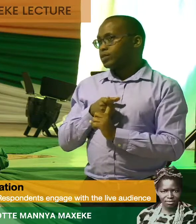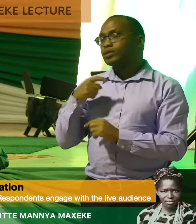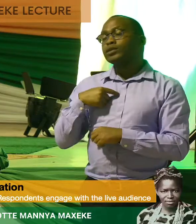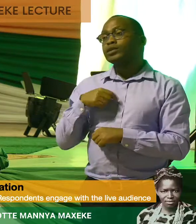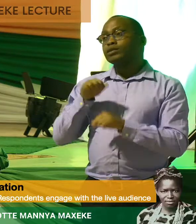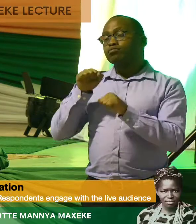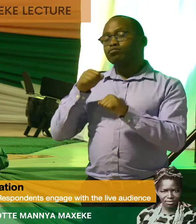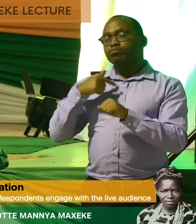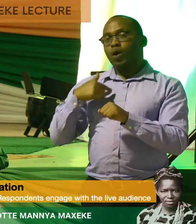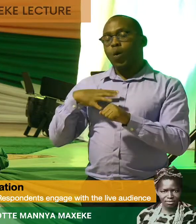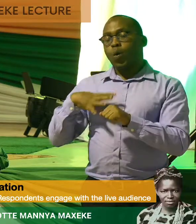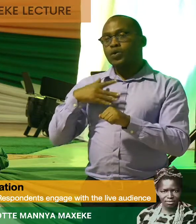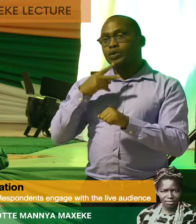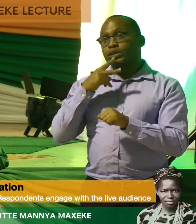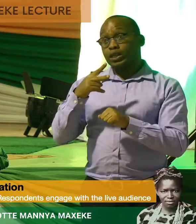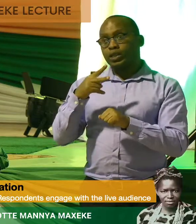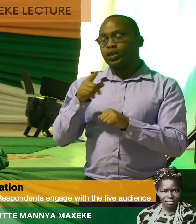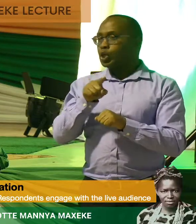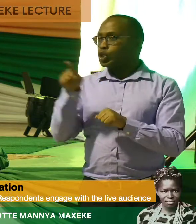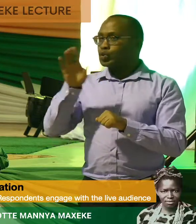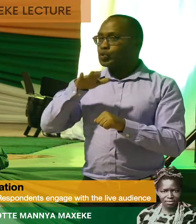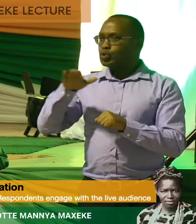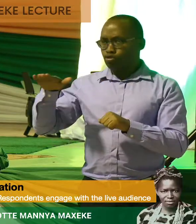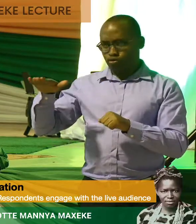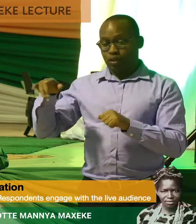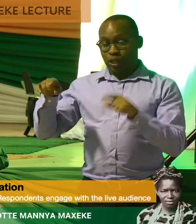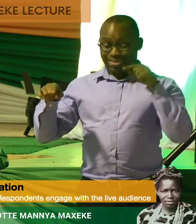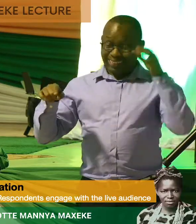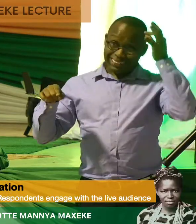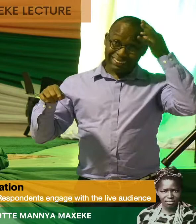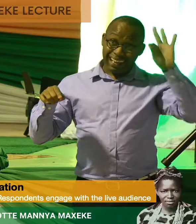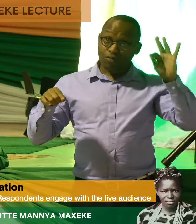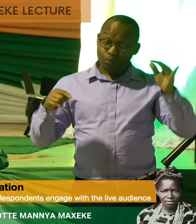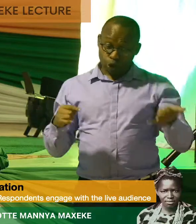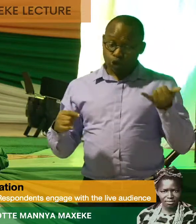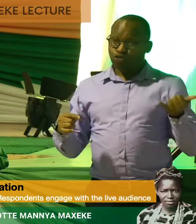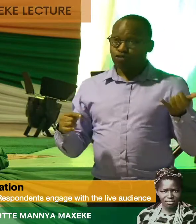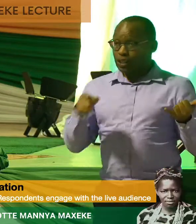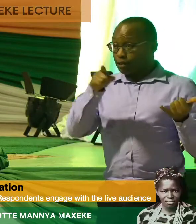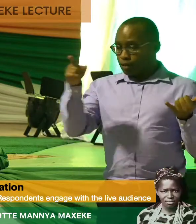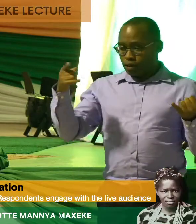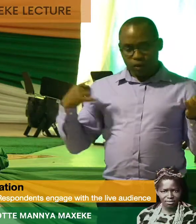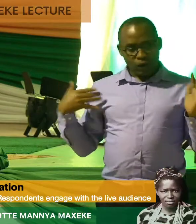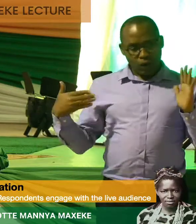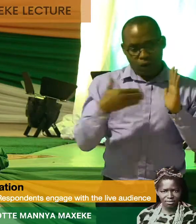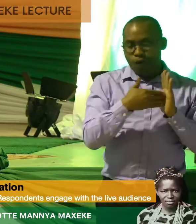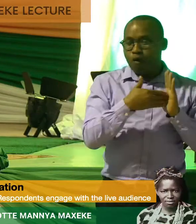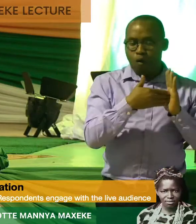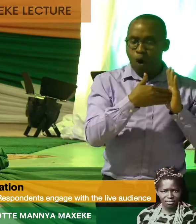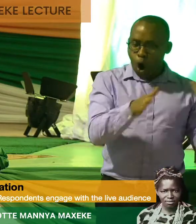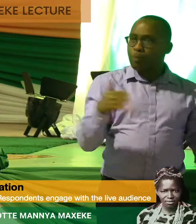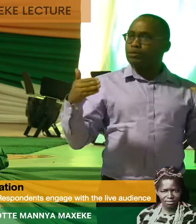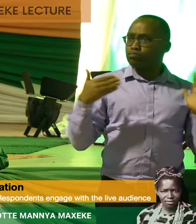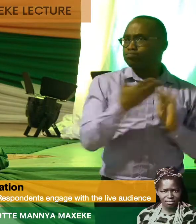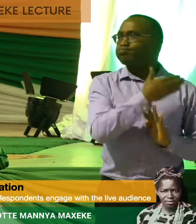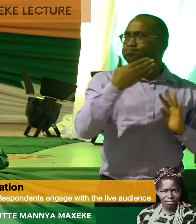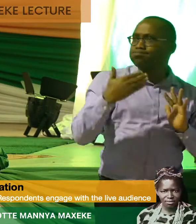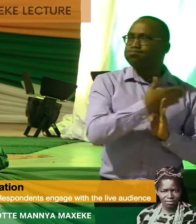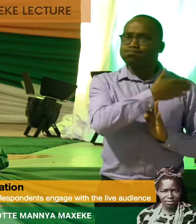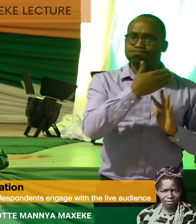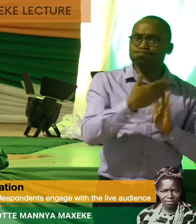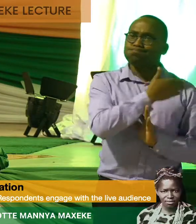ayikho into eningazukwazi ukuyenza kulo rhulumente uphetheyo weli xesha. Siyazama